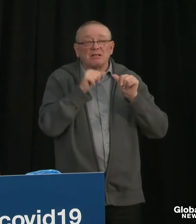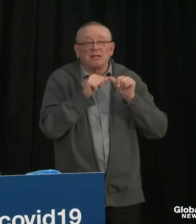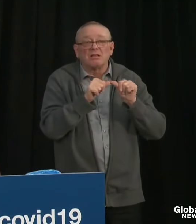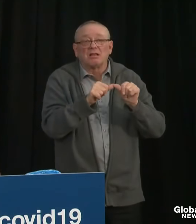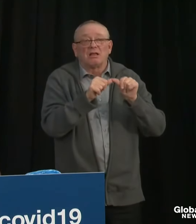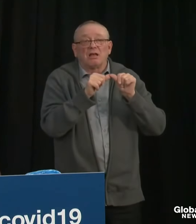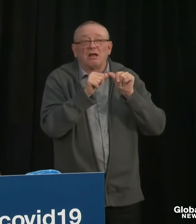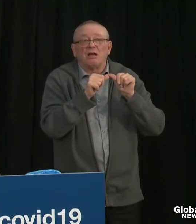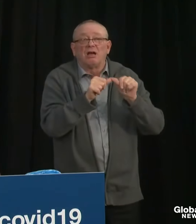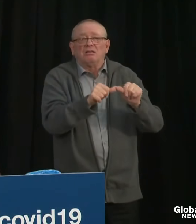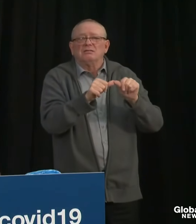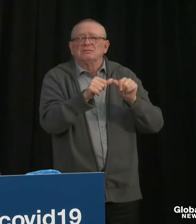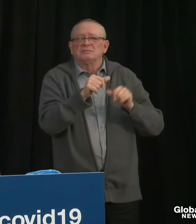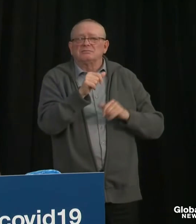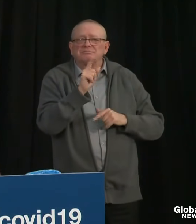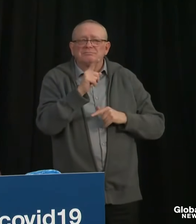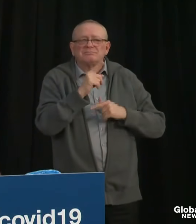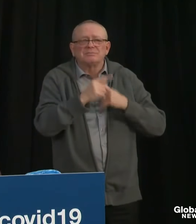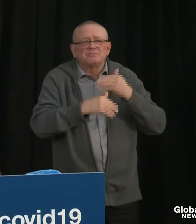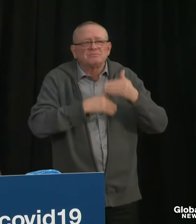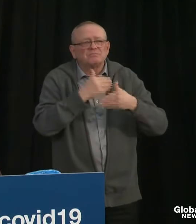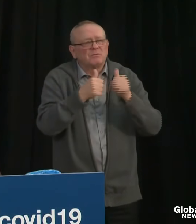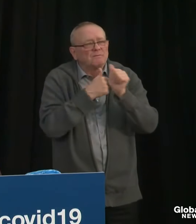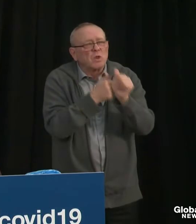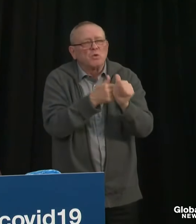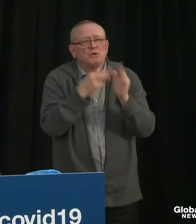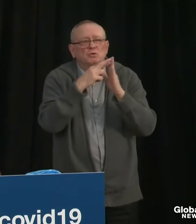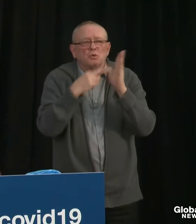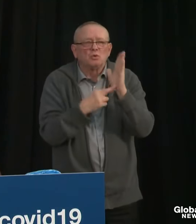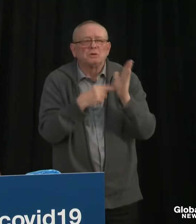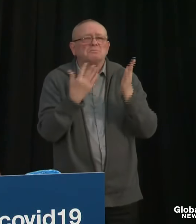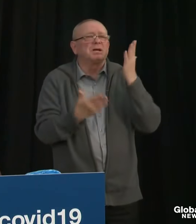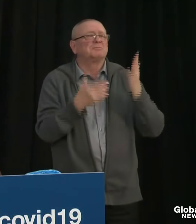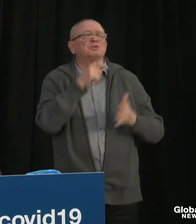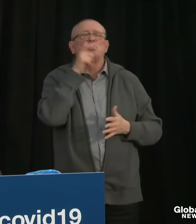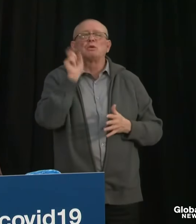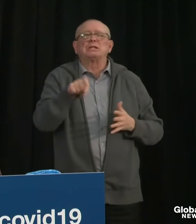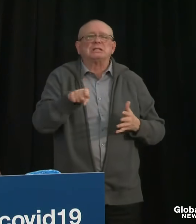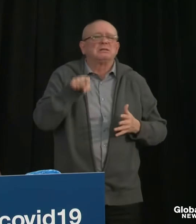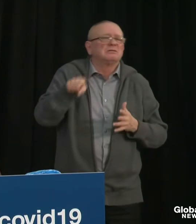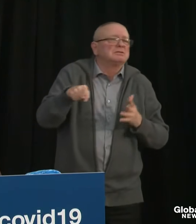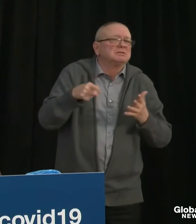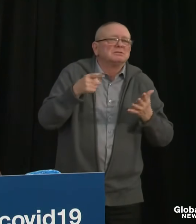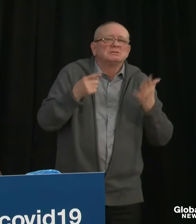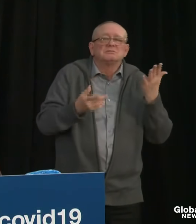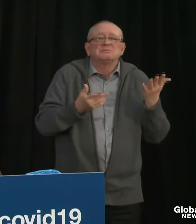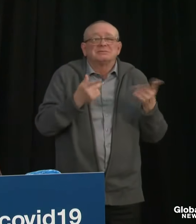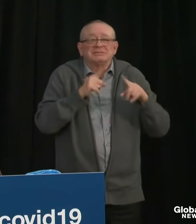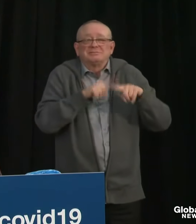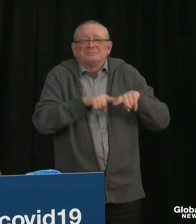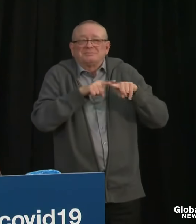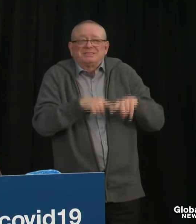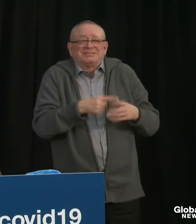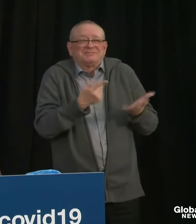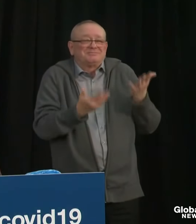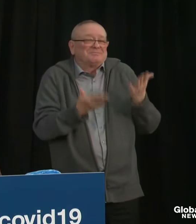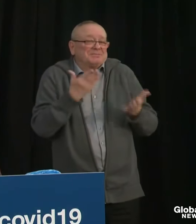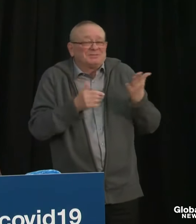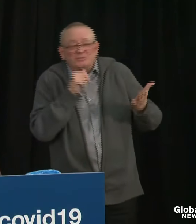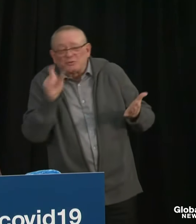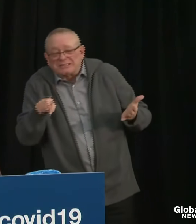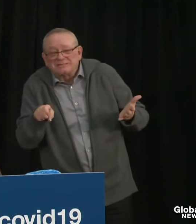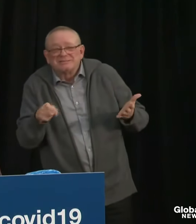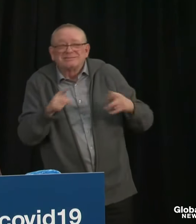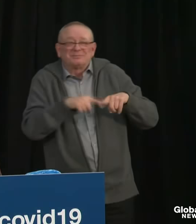signs, then perhaps we won't need those beds at all. That would be the best case scenario. But of course, it's also prudent to make